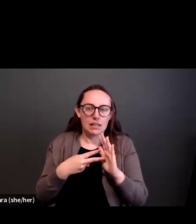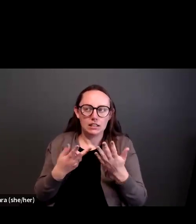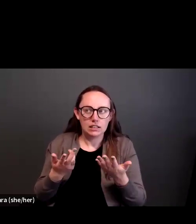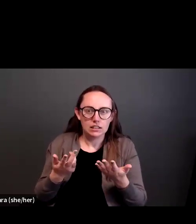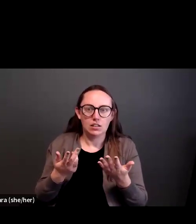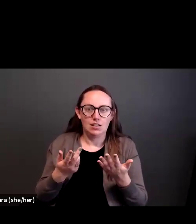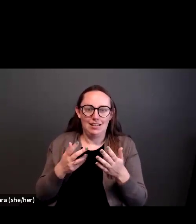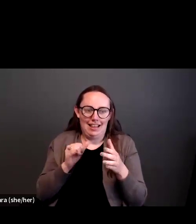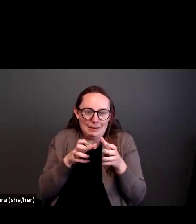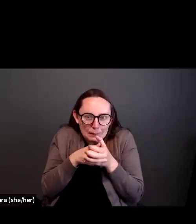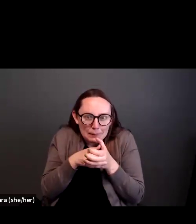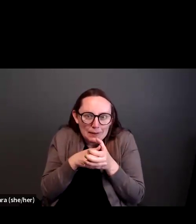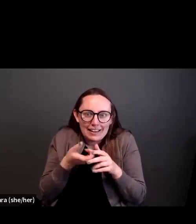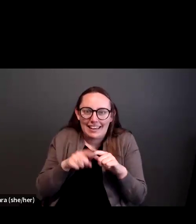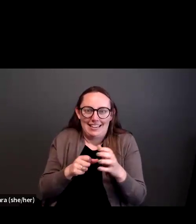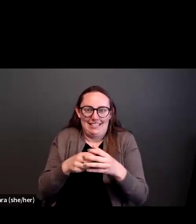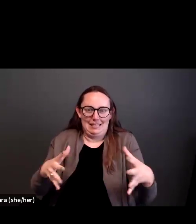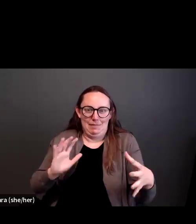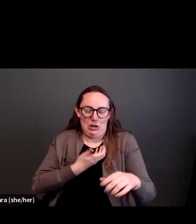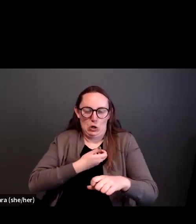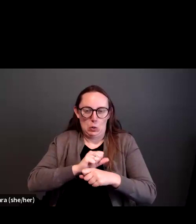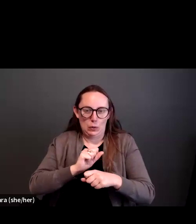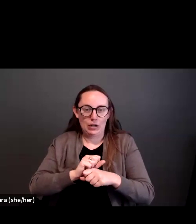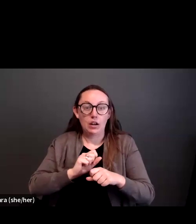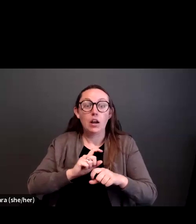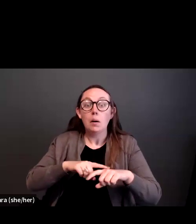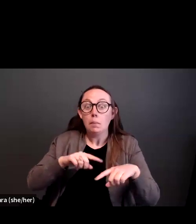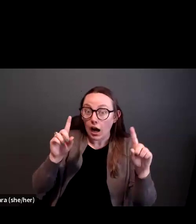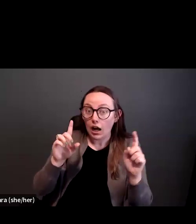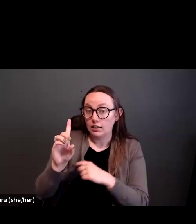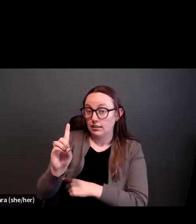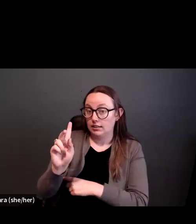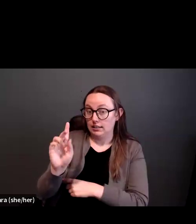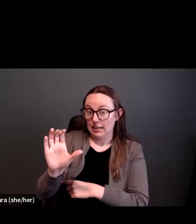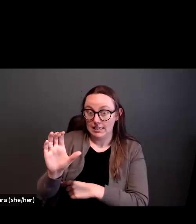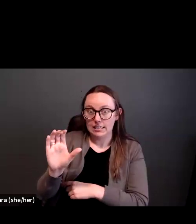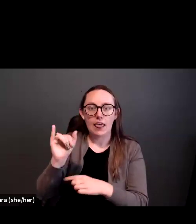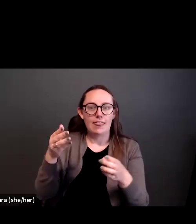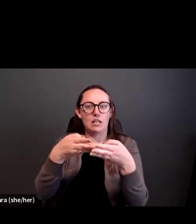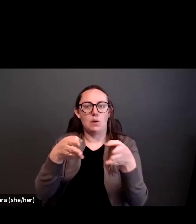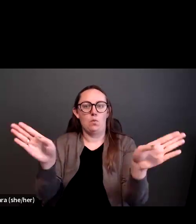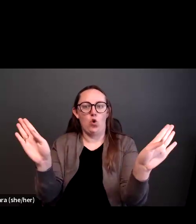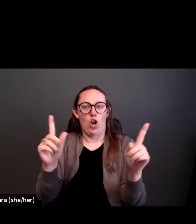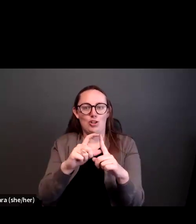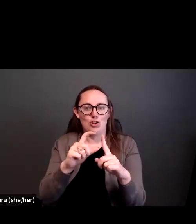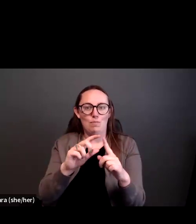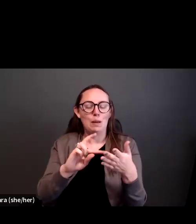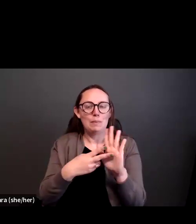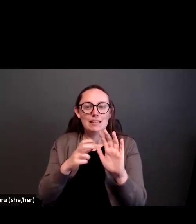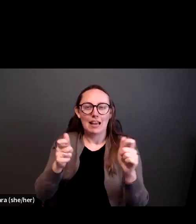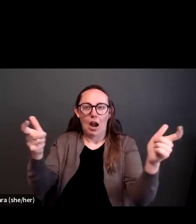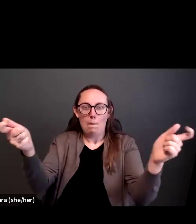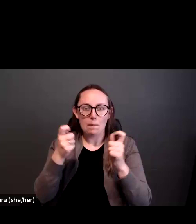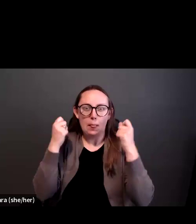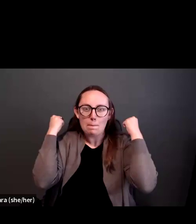it's like, well, it's whatever we want it to be. Like, we could shut it down tomorrow and like suddenly help people with something completely different, and it could probably still count as a Digital